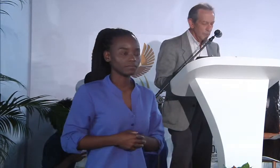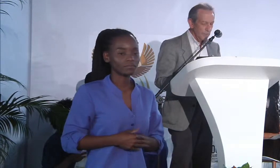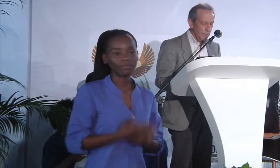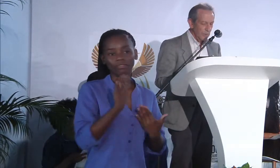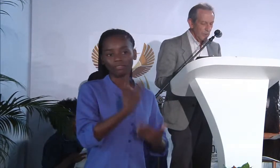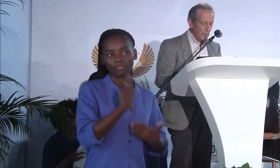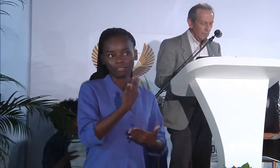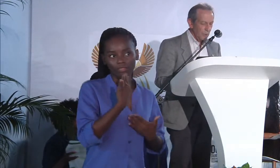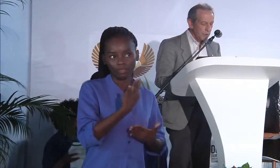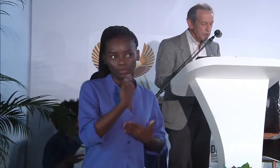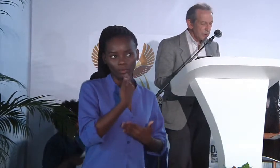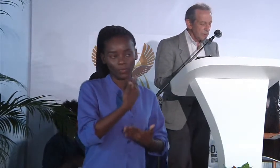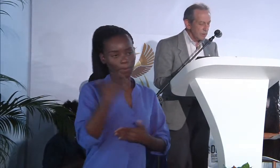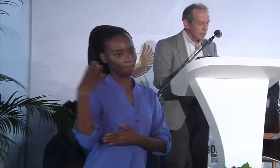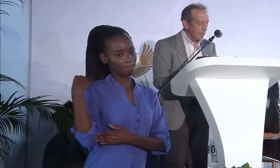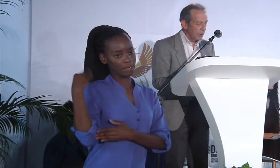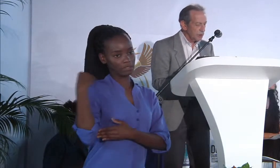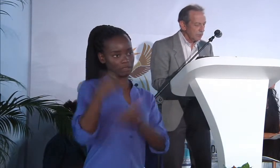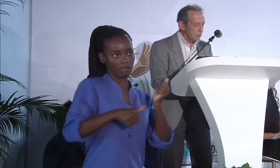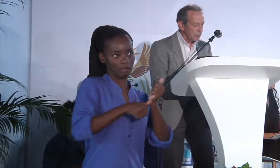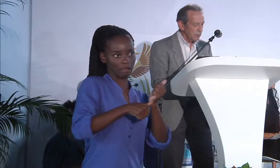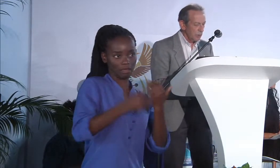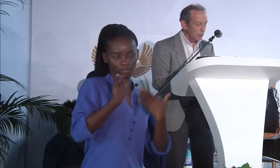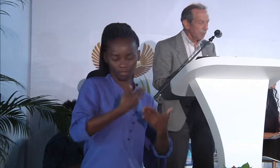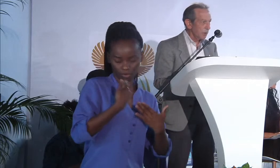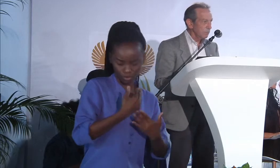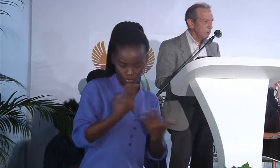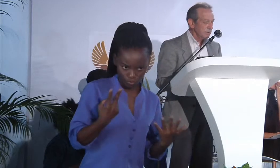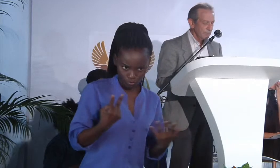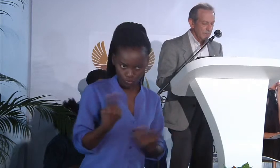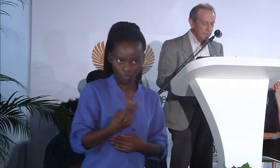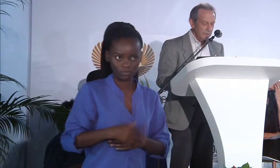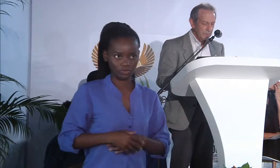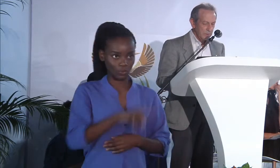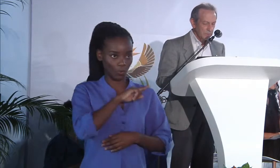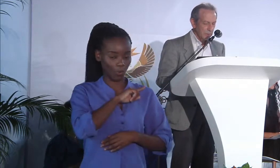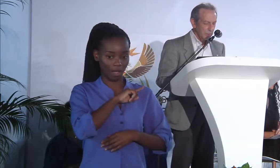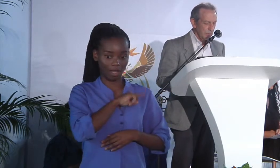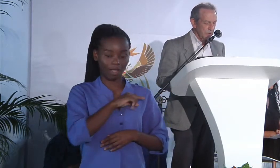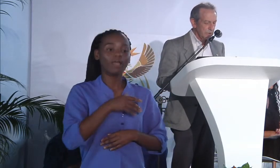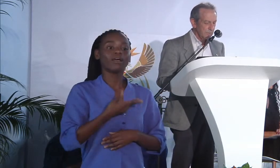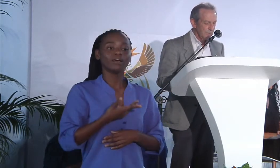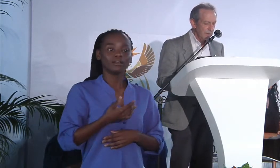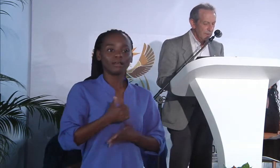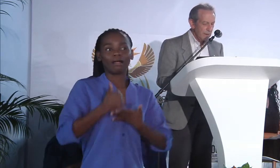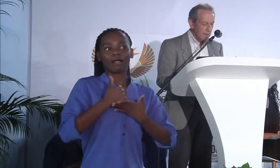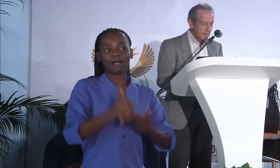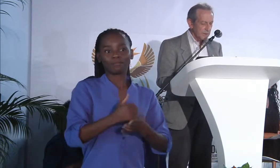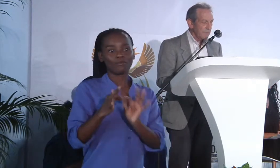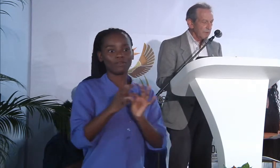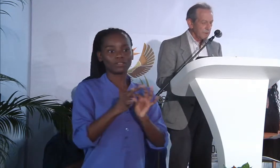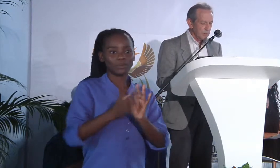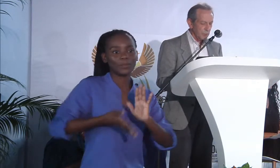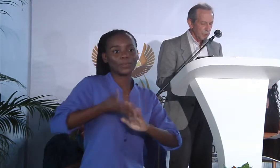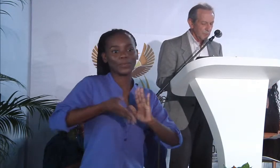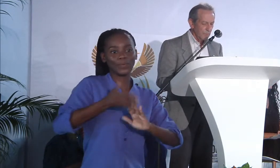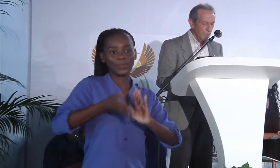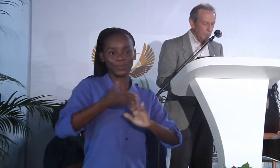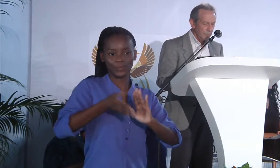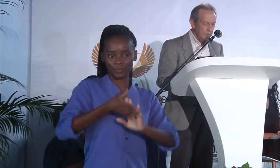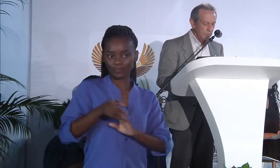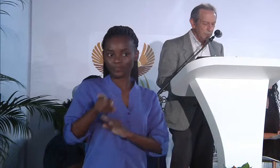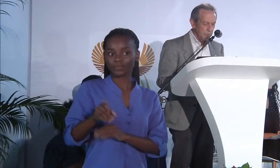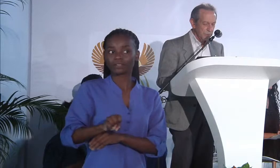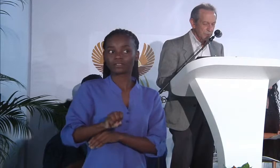Bogopane-Zulu, for initiating the collaboration between her department, the Central Drug Authority, and the South African Network